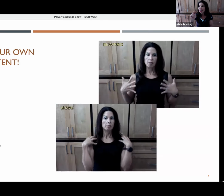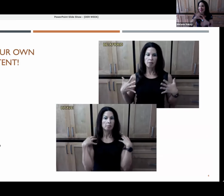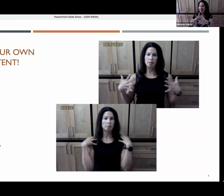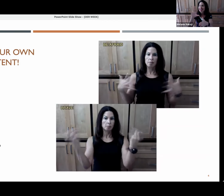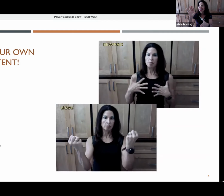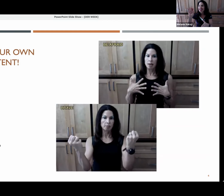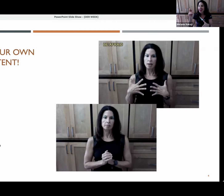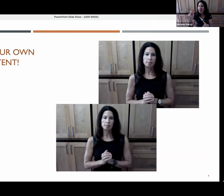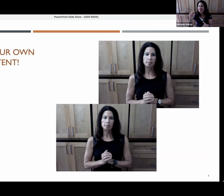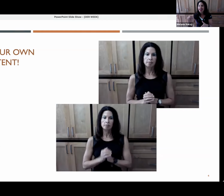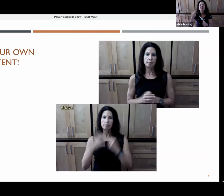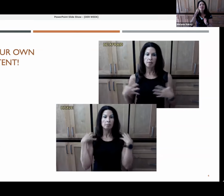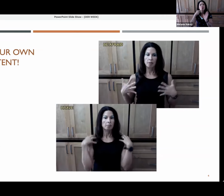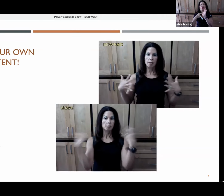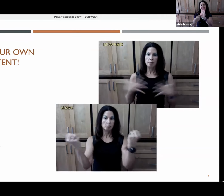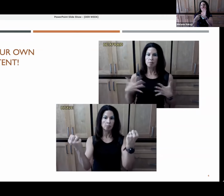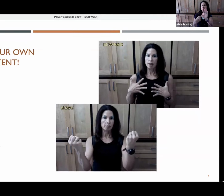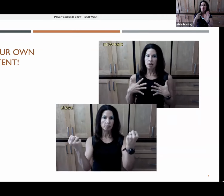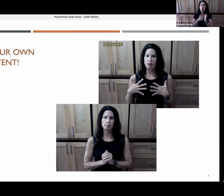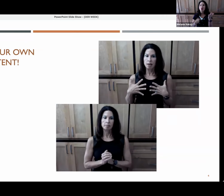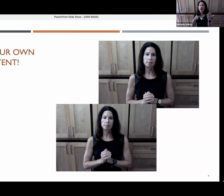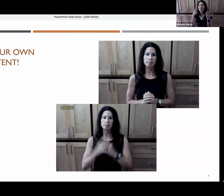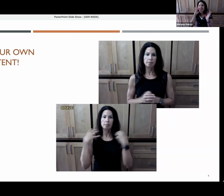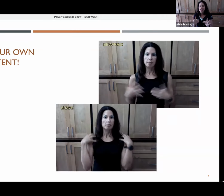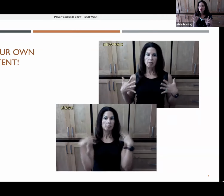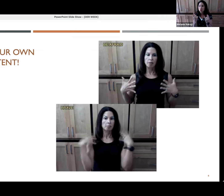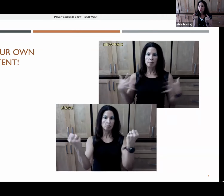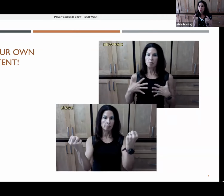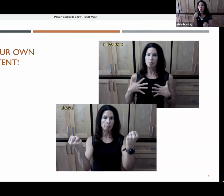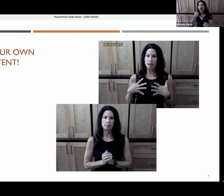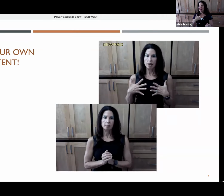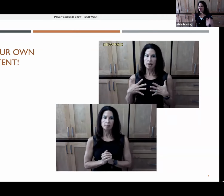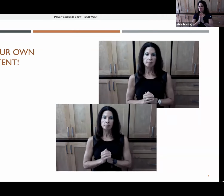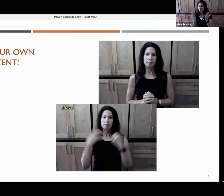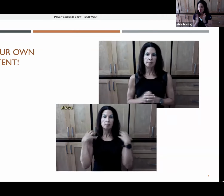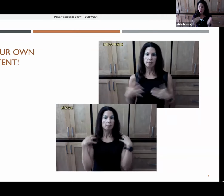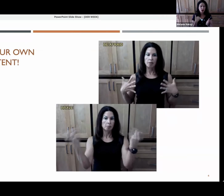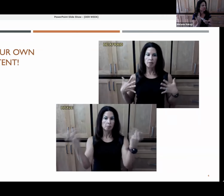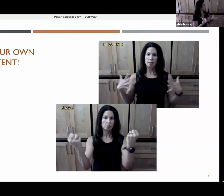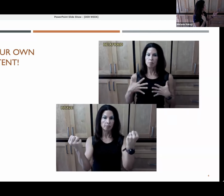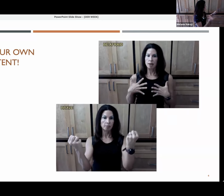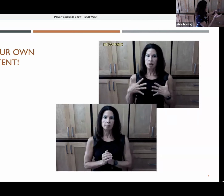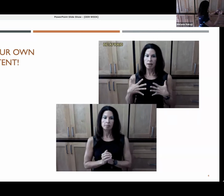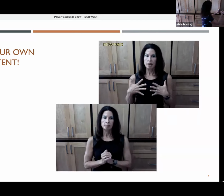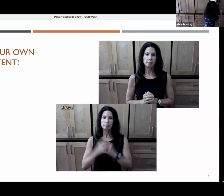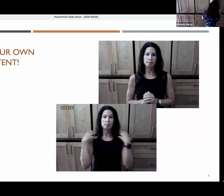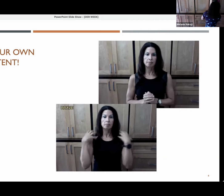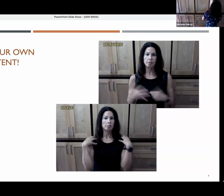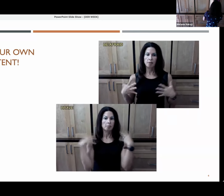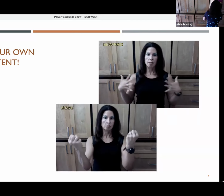Or you're also able to create your own content. For example, what I decided to do, I have a book. I